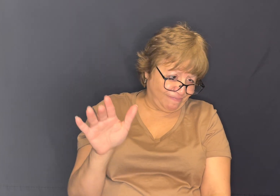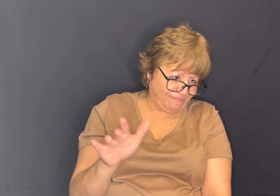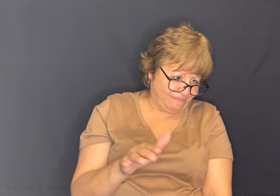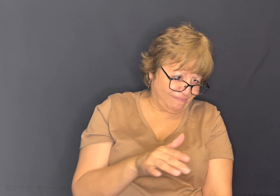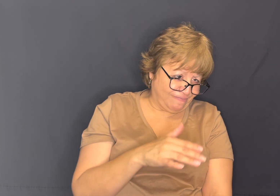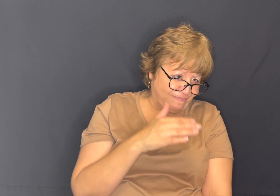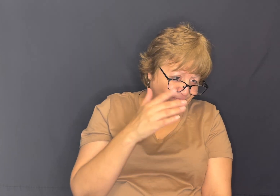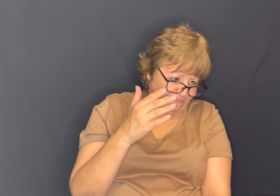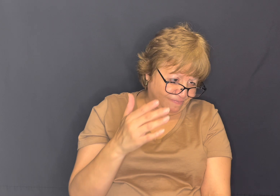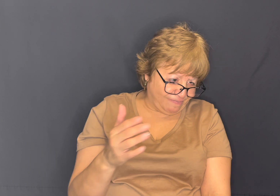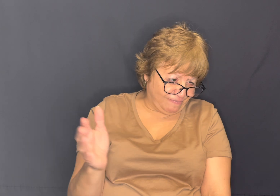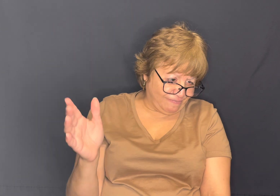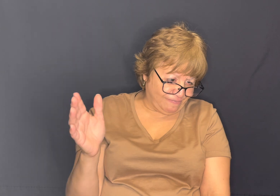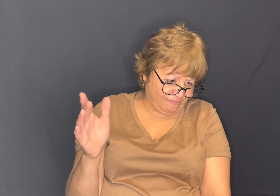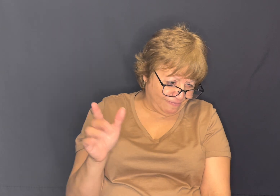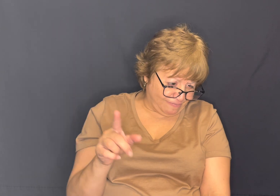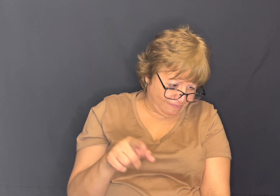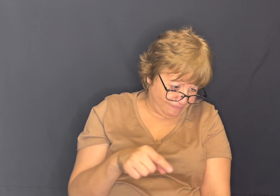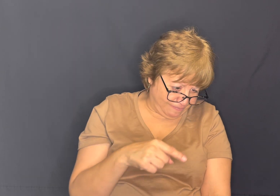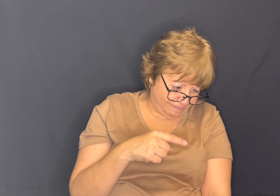It was goal.